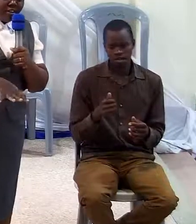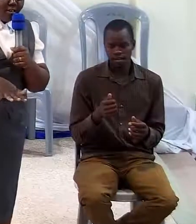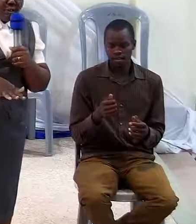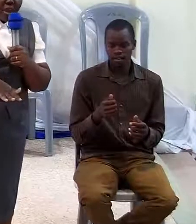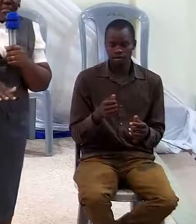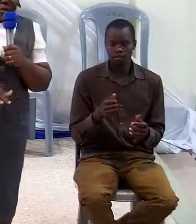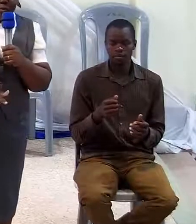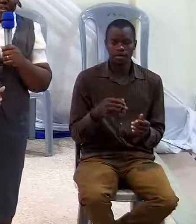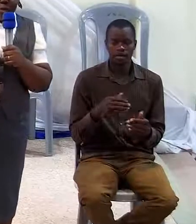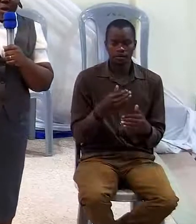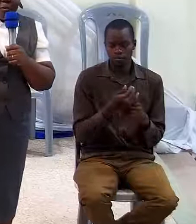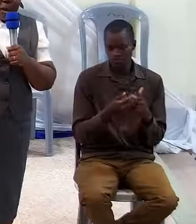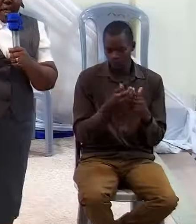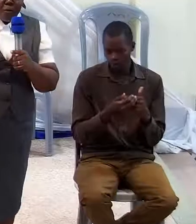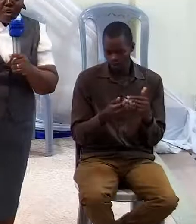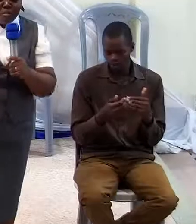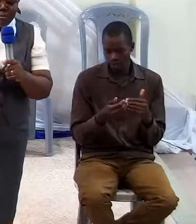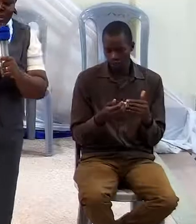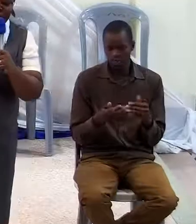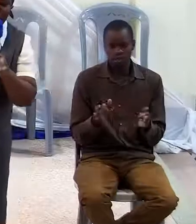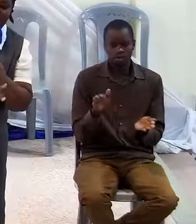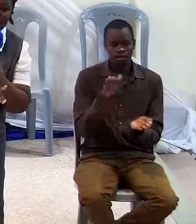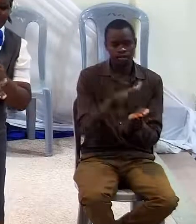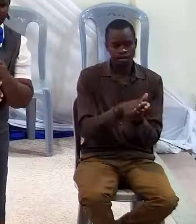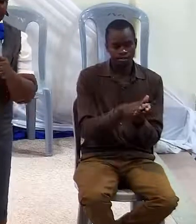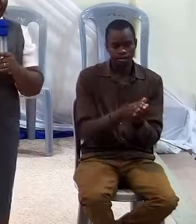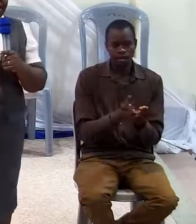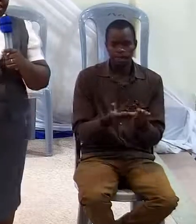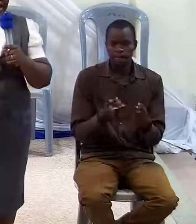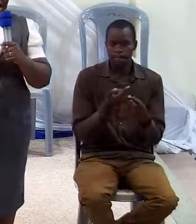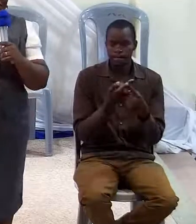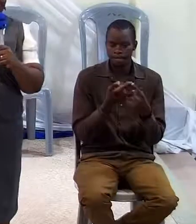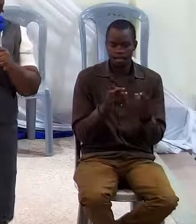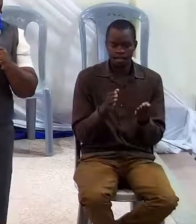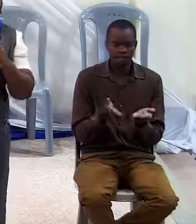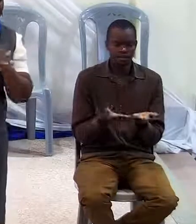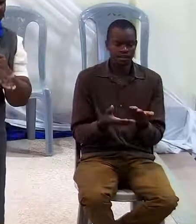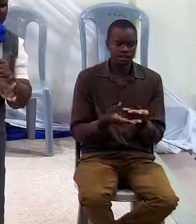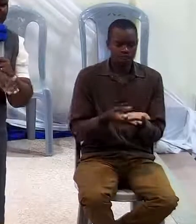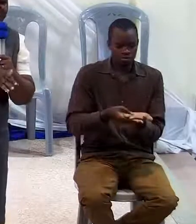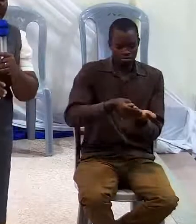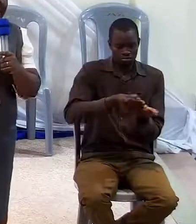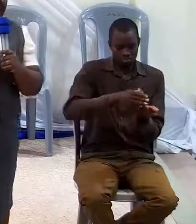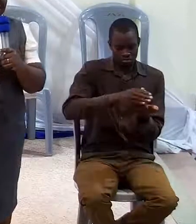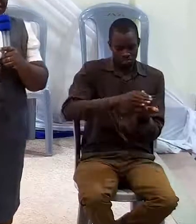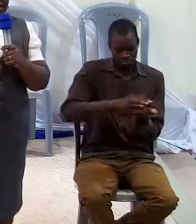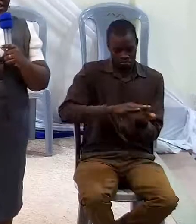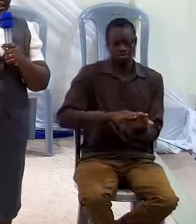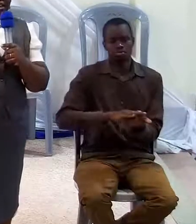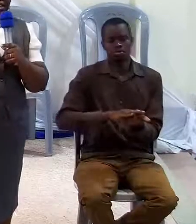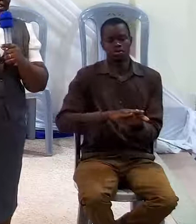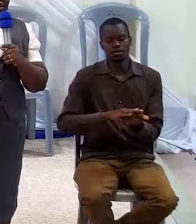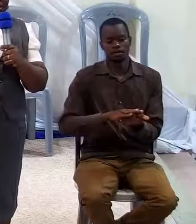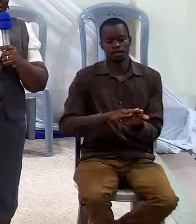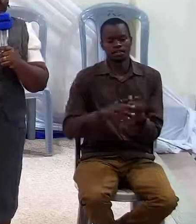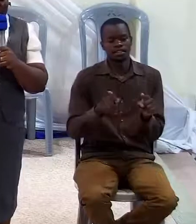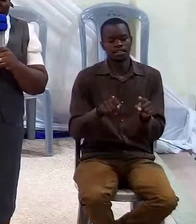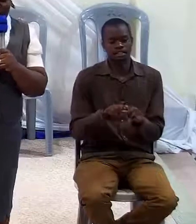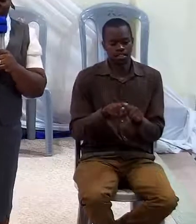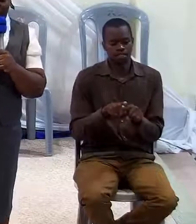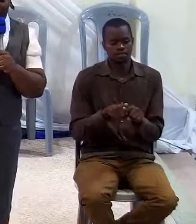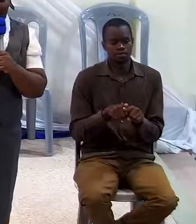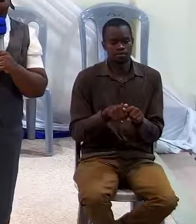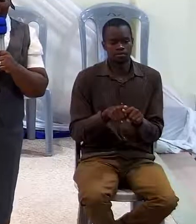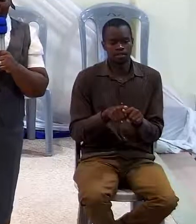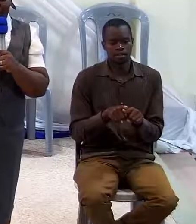will simply fold. I will simply fold this bread, this slice of bread.